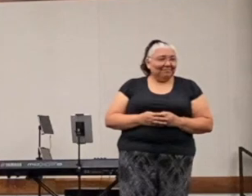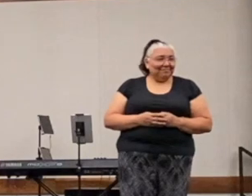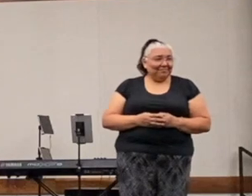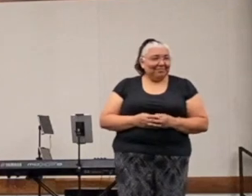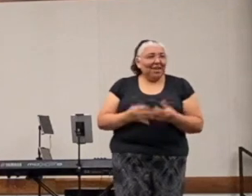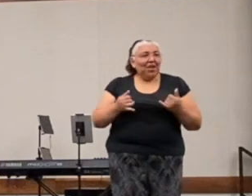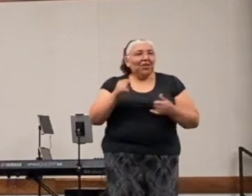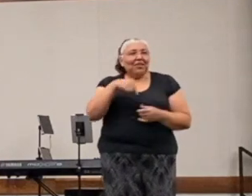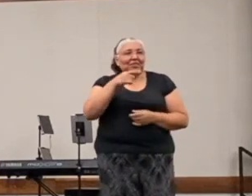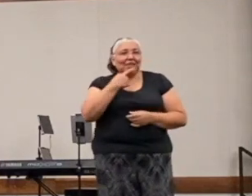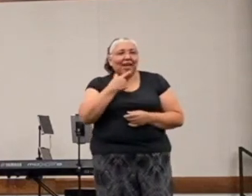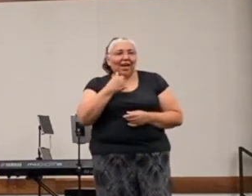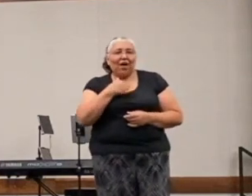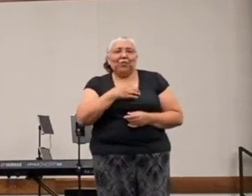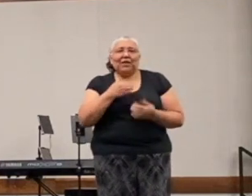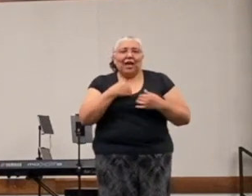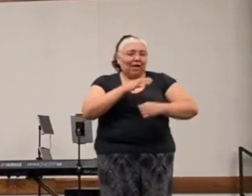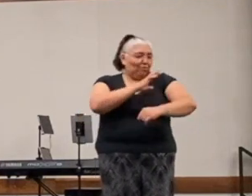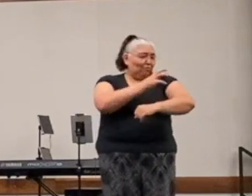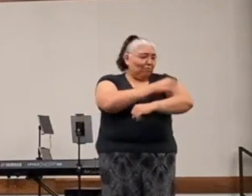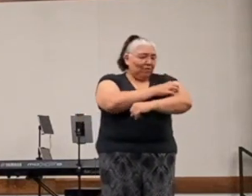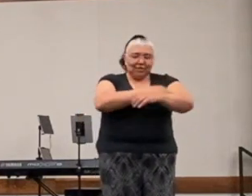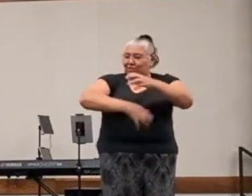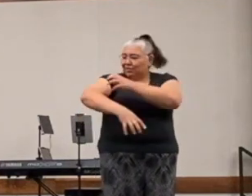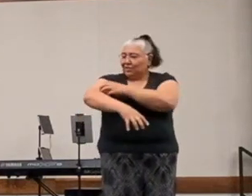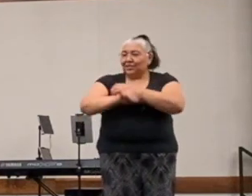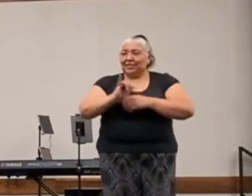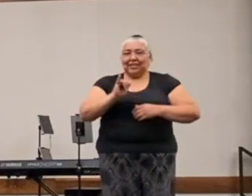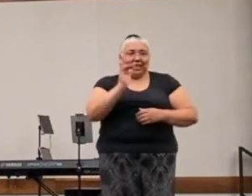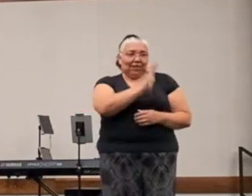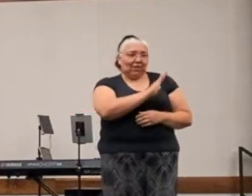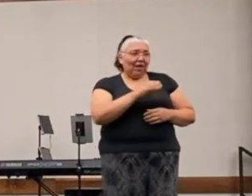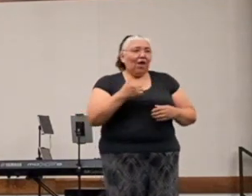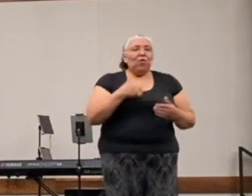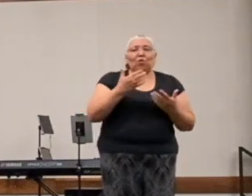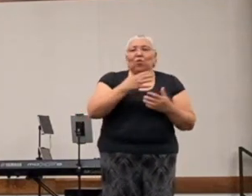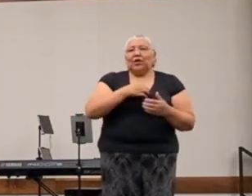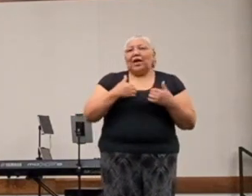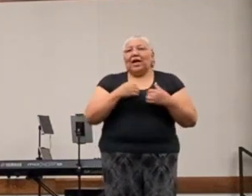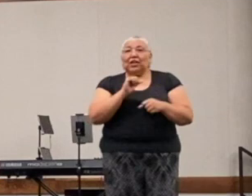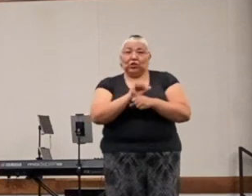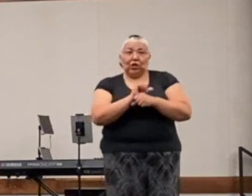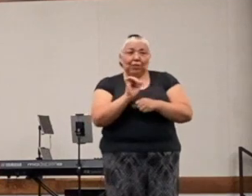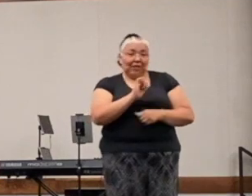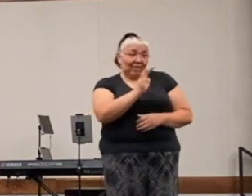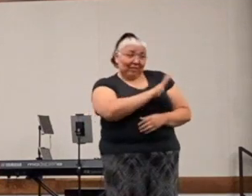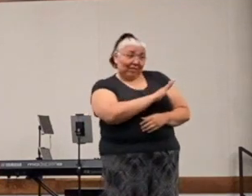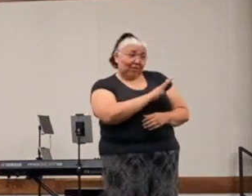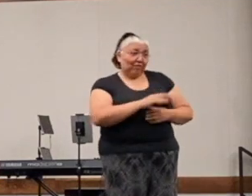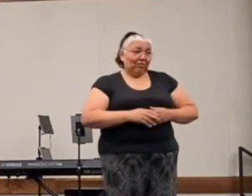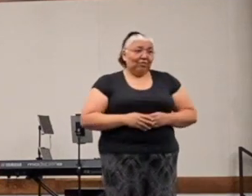You ever said, I wish I had muscle like theirs? I wish I had a job like theirs.